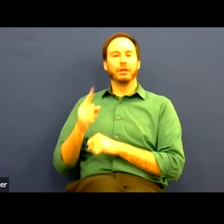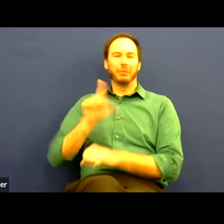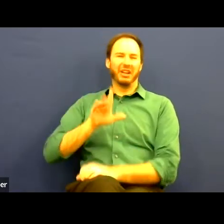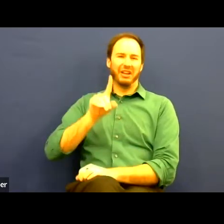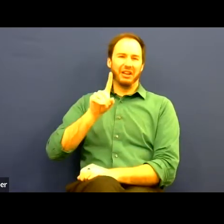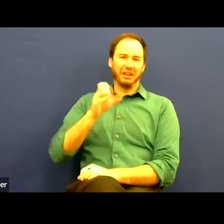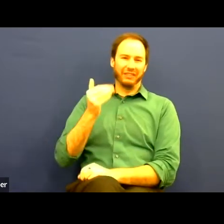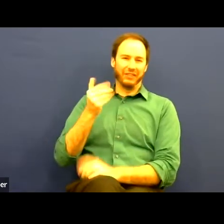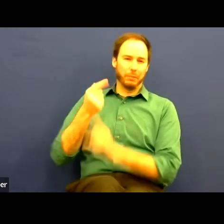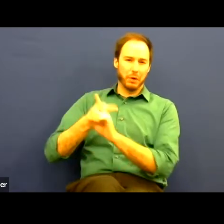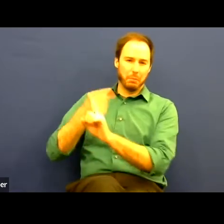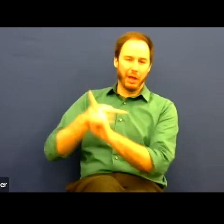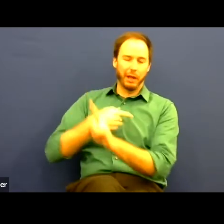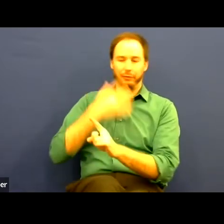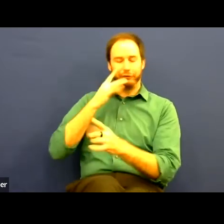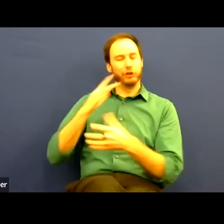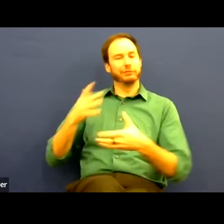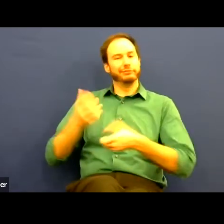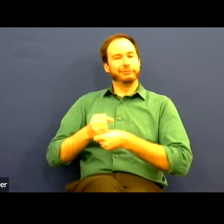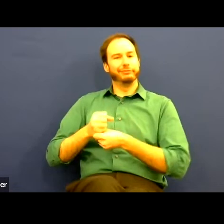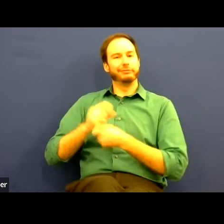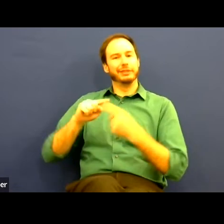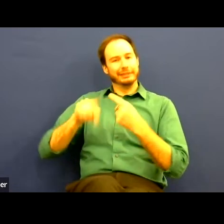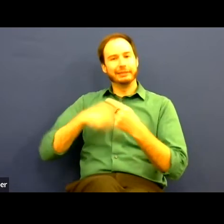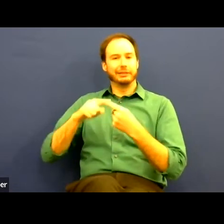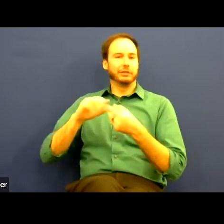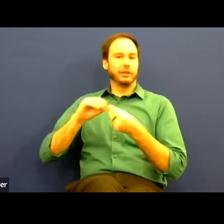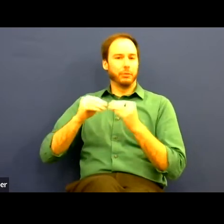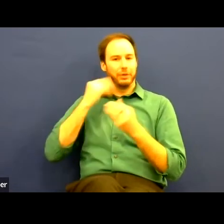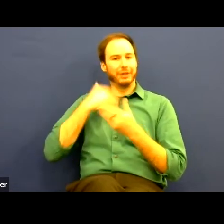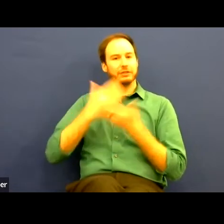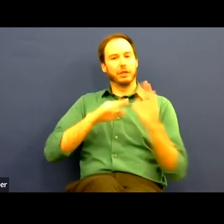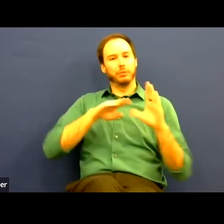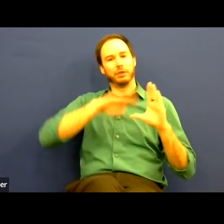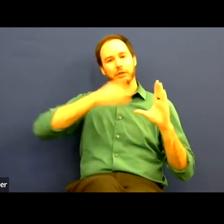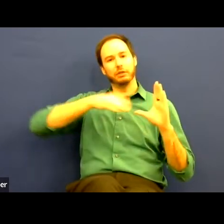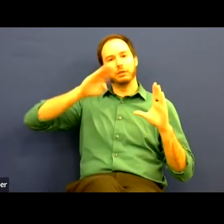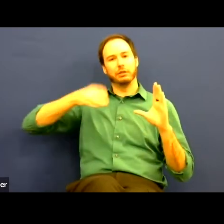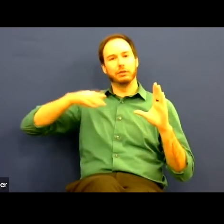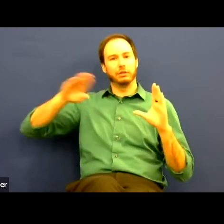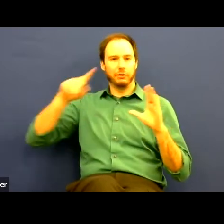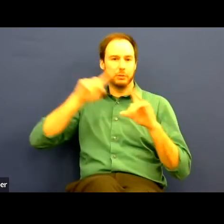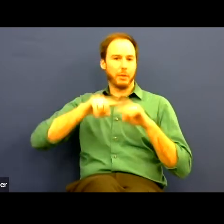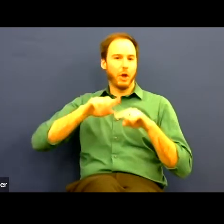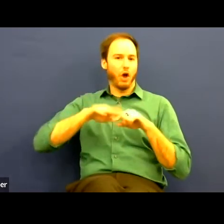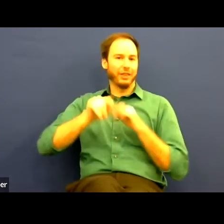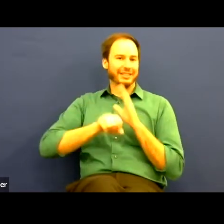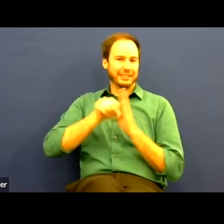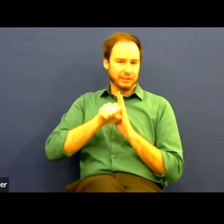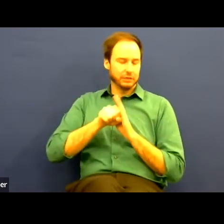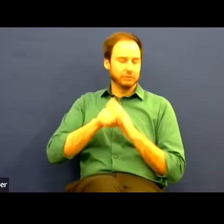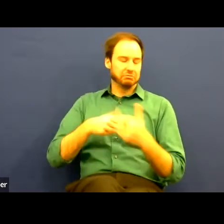rather do it in aggregate because it's probably going to be some seasonality to that.